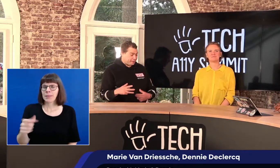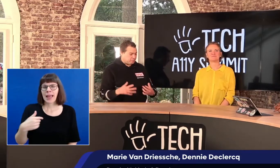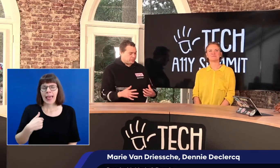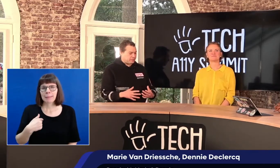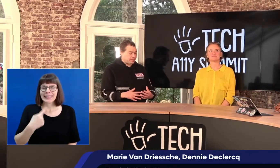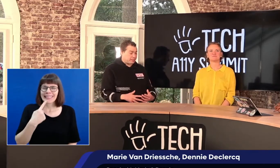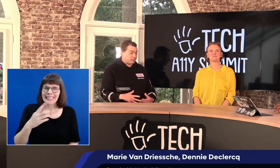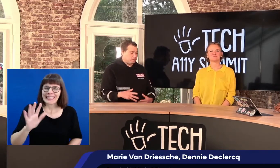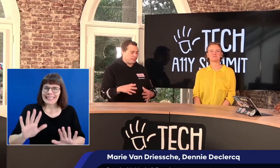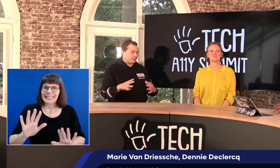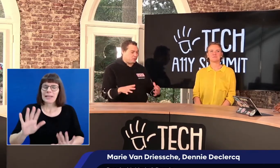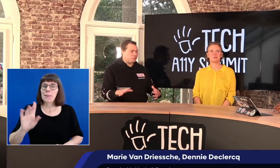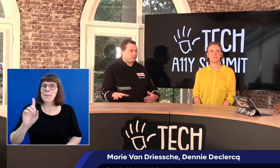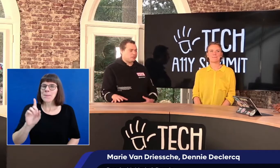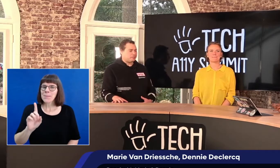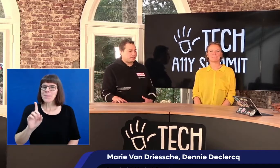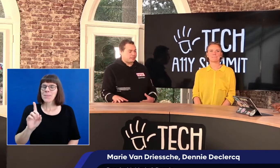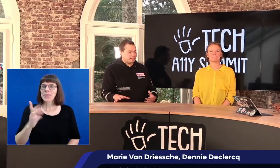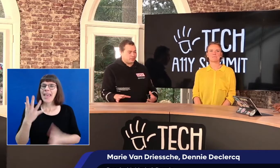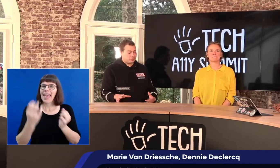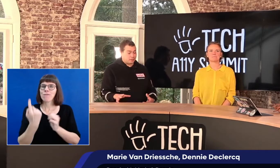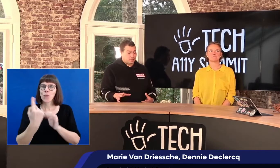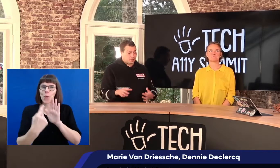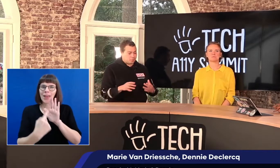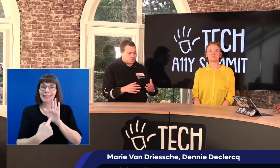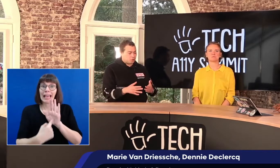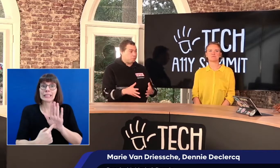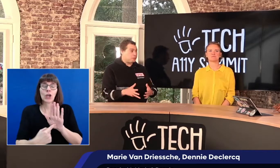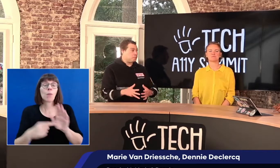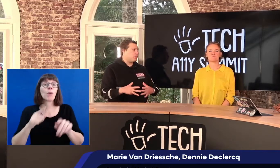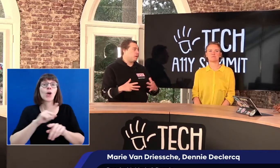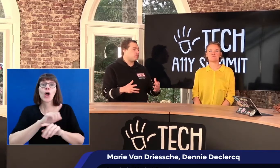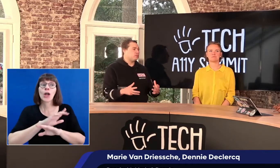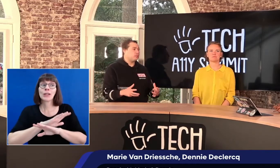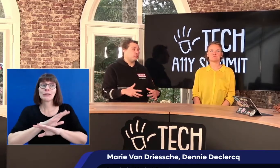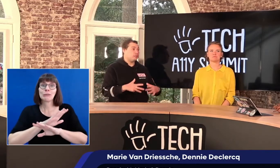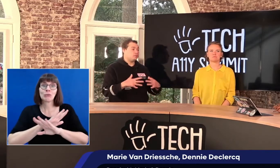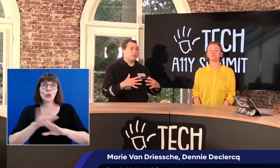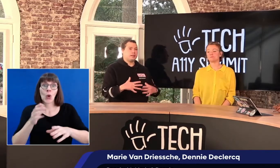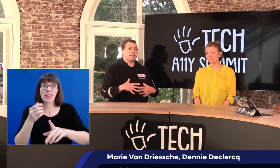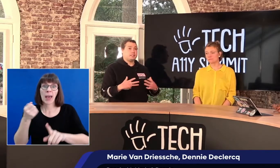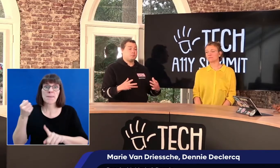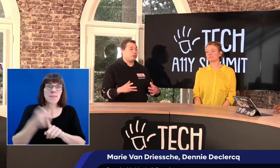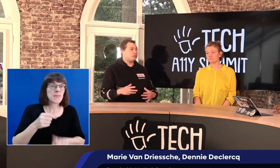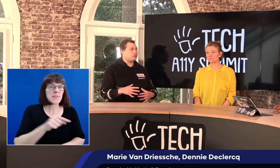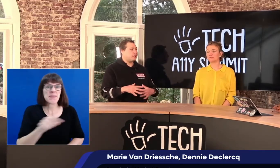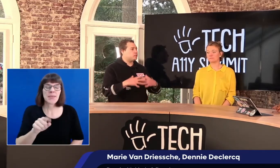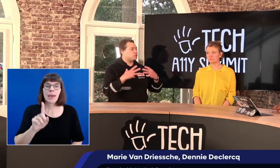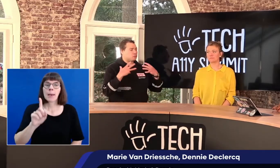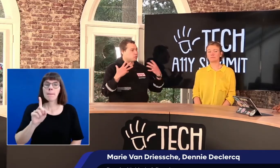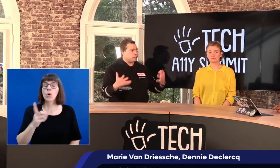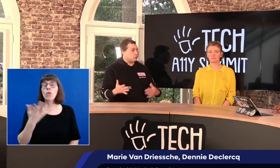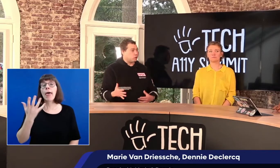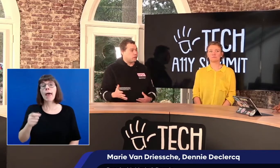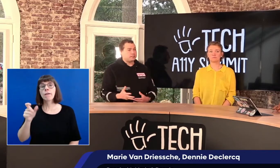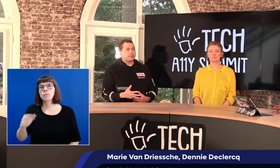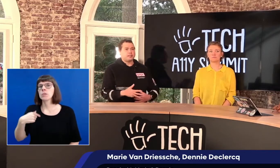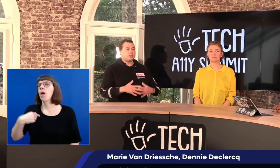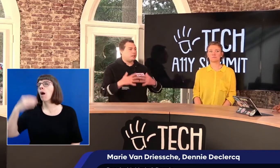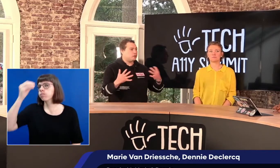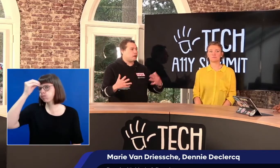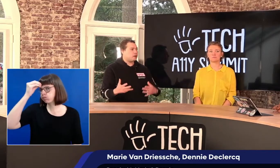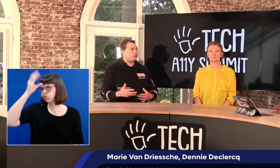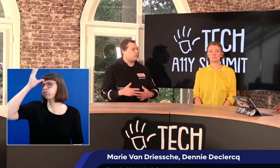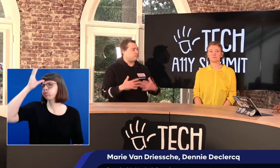a specific example, and I hope I don't offend anyone, but some people are considered being an expert in a role. Let's say